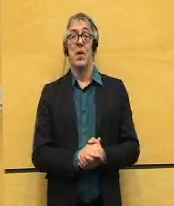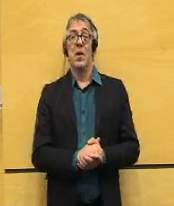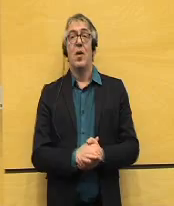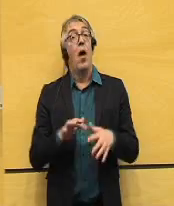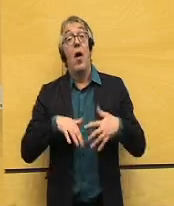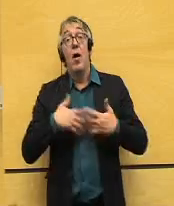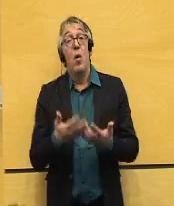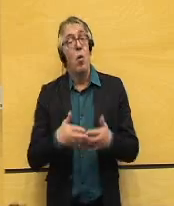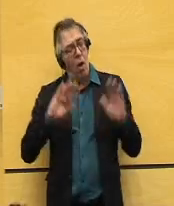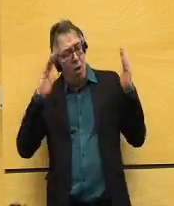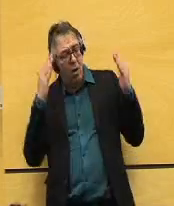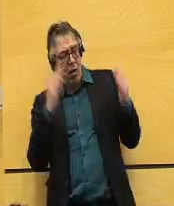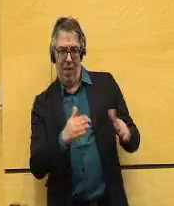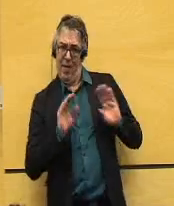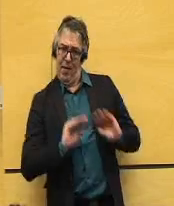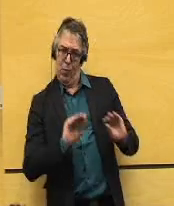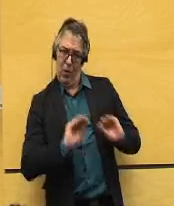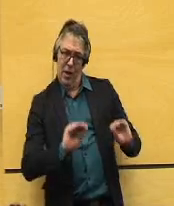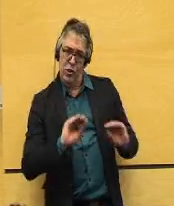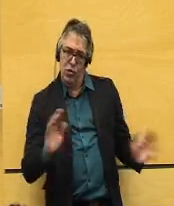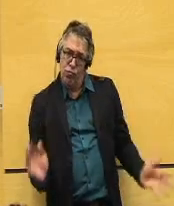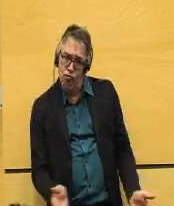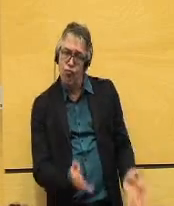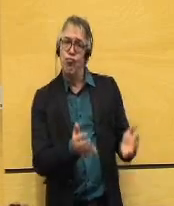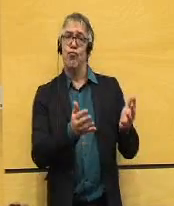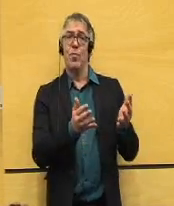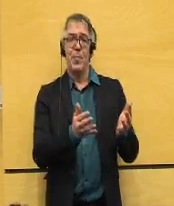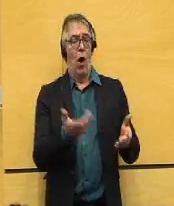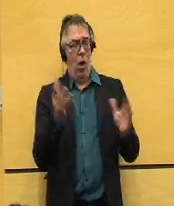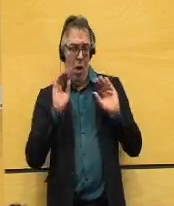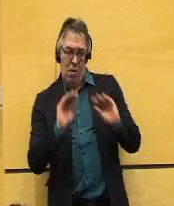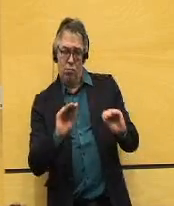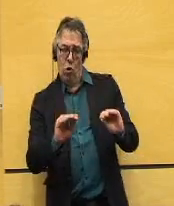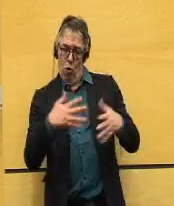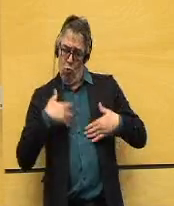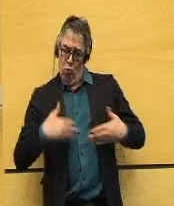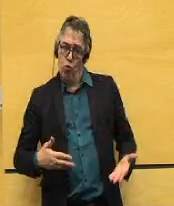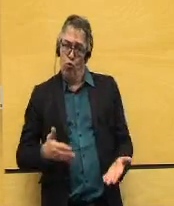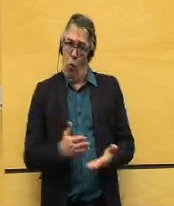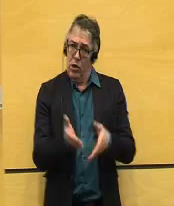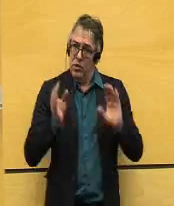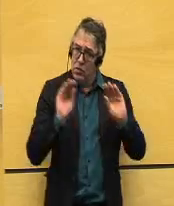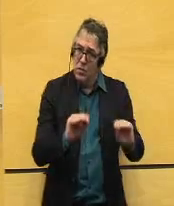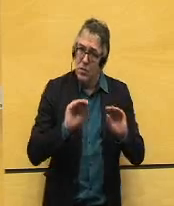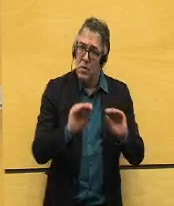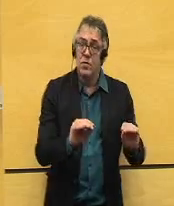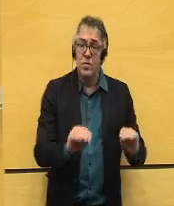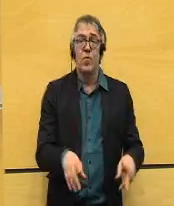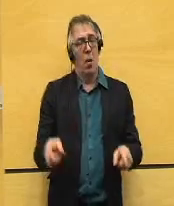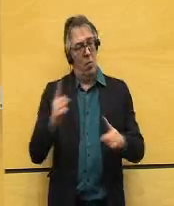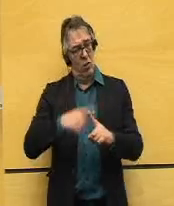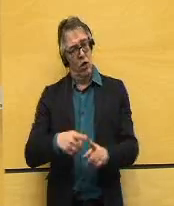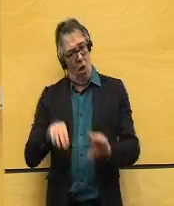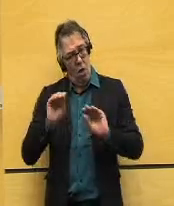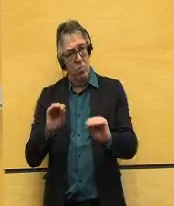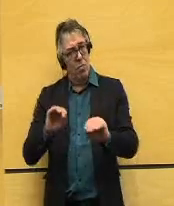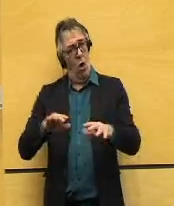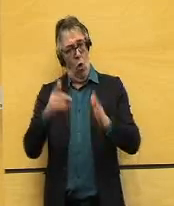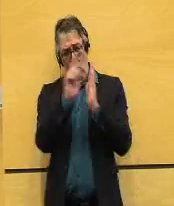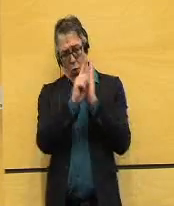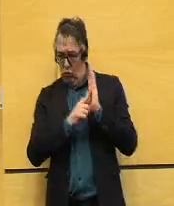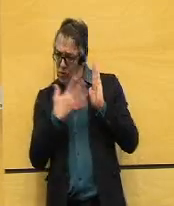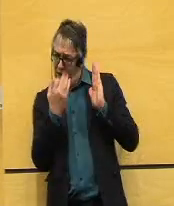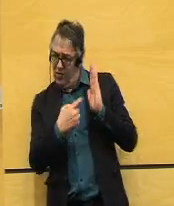education, enhancing knowledge on human rights and relevant laws, providing job